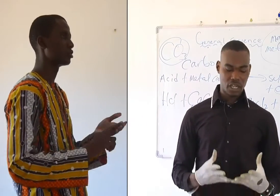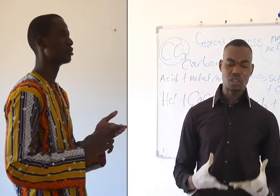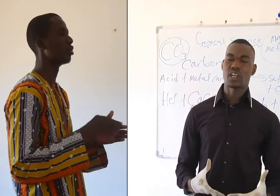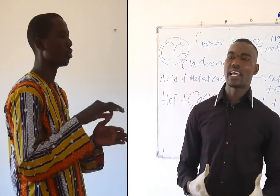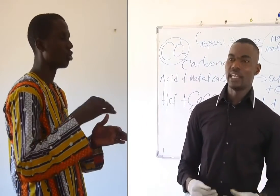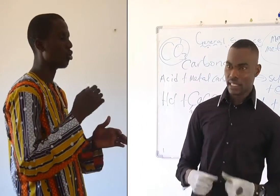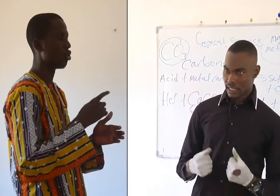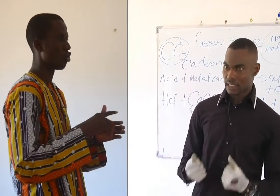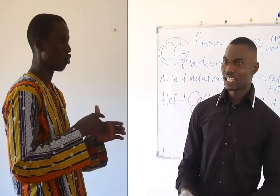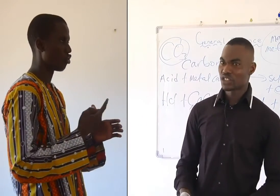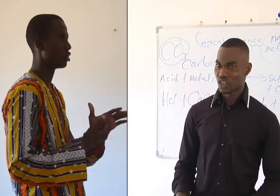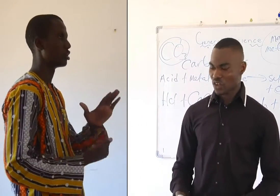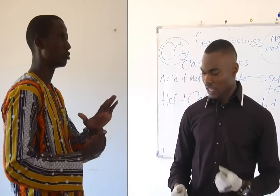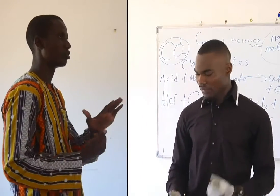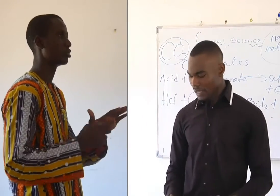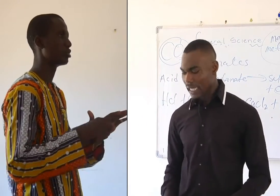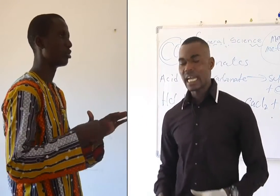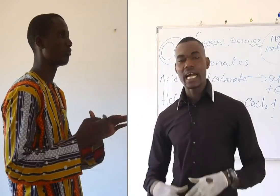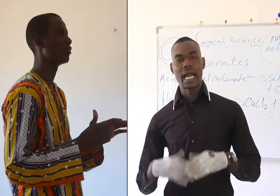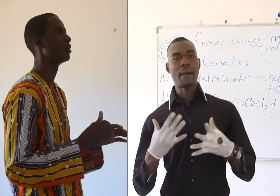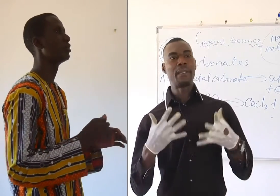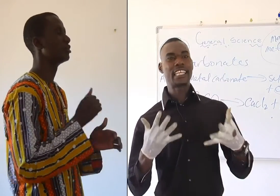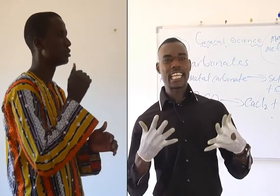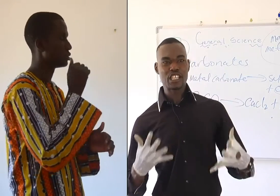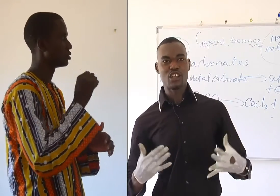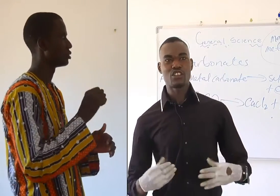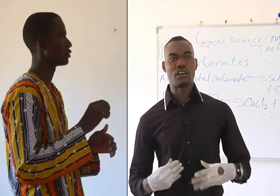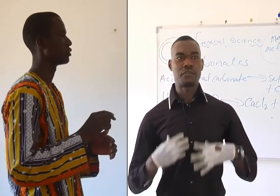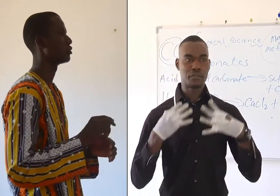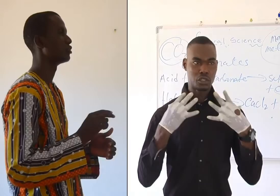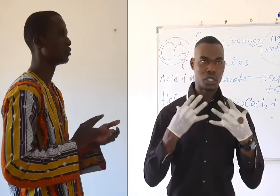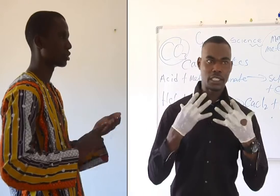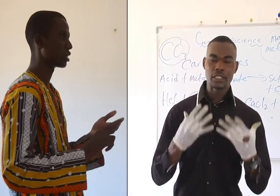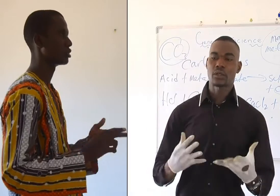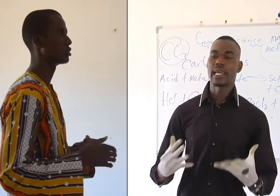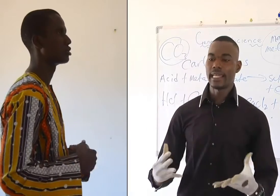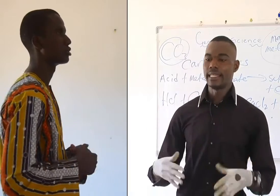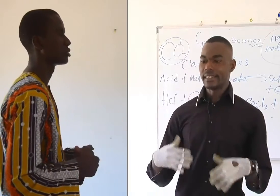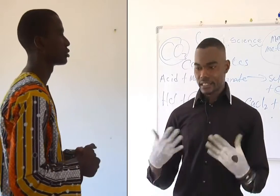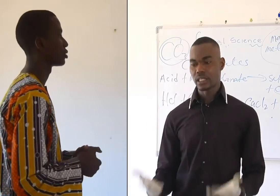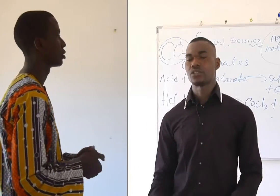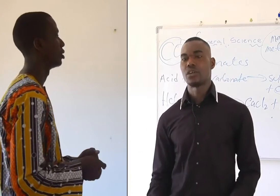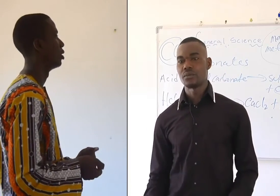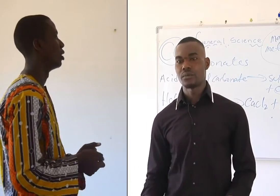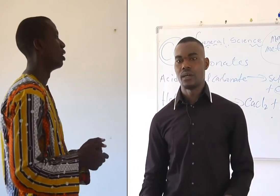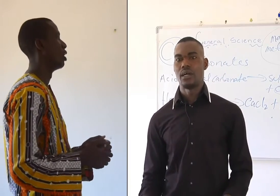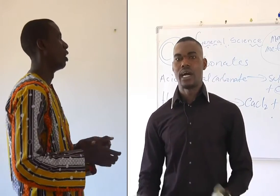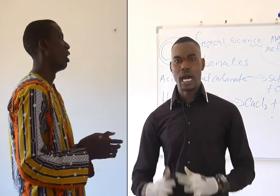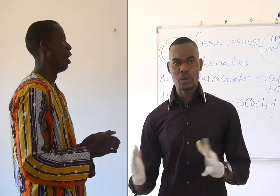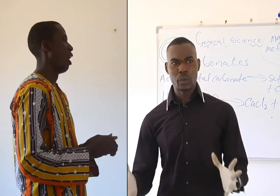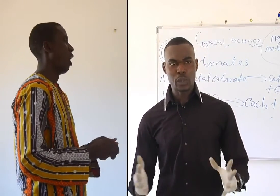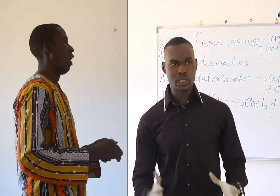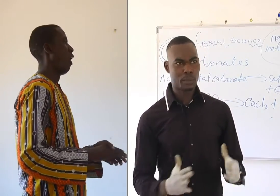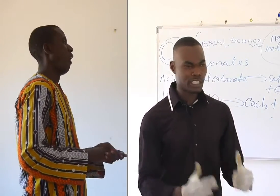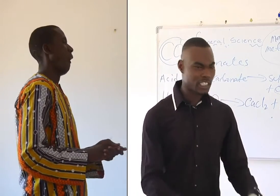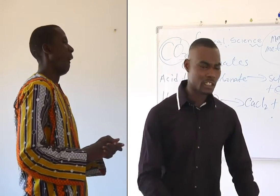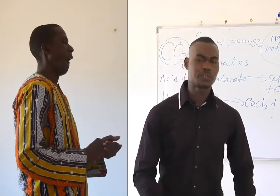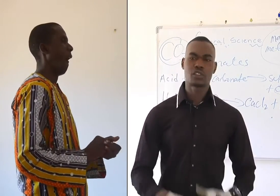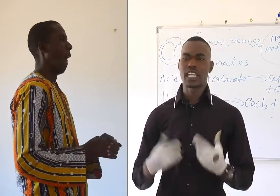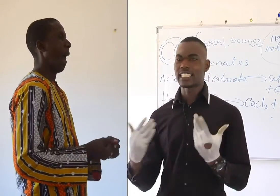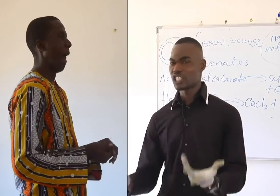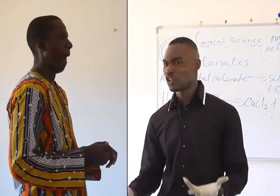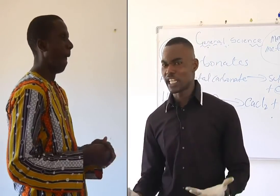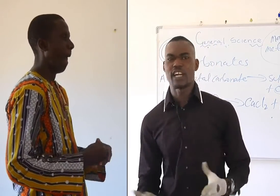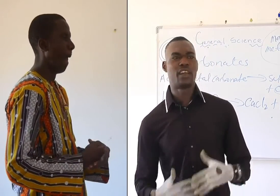of neutralization, or even applications of neutralization. How do we use the process